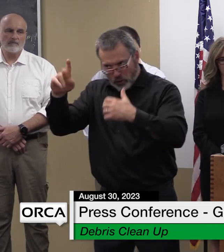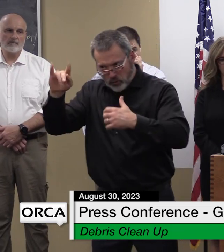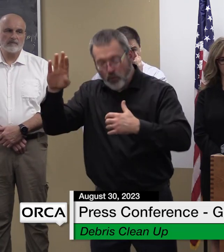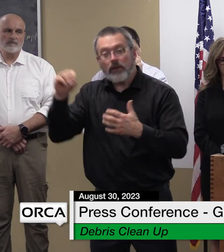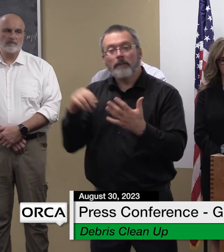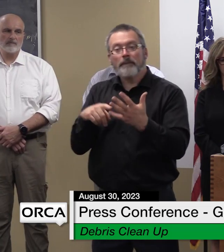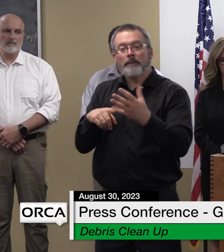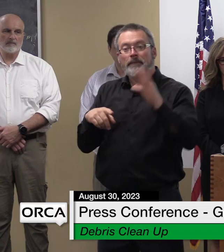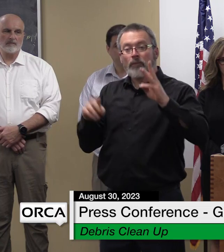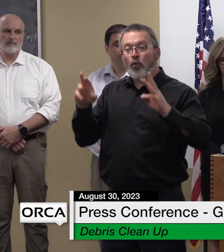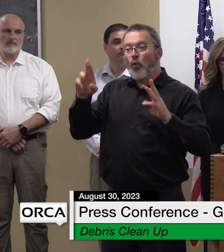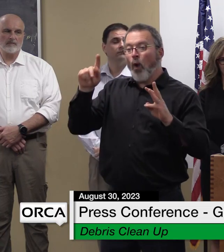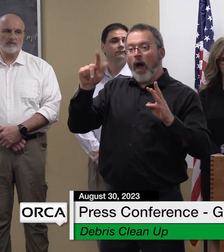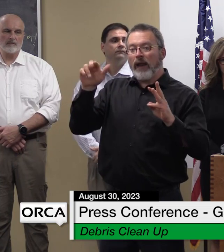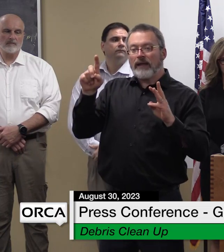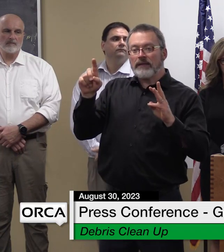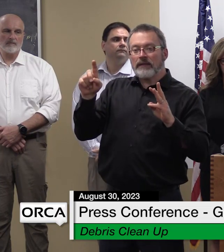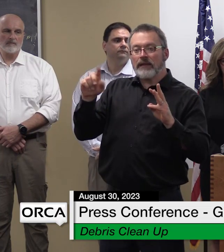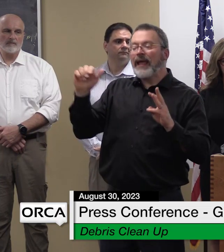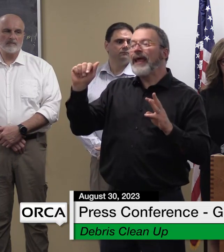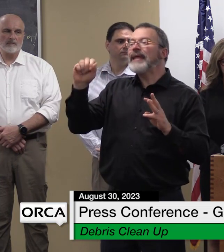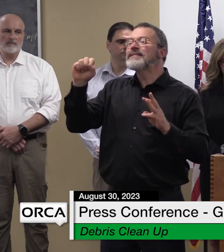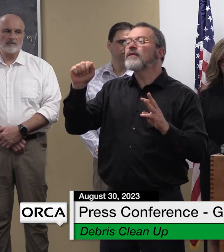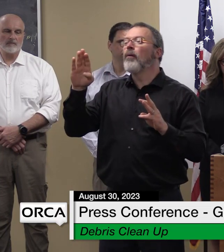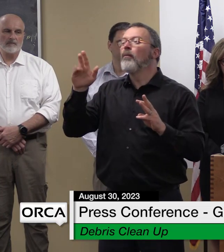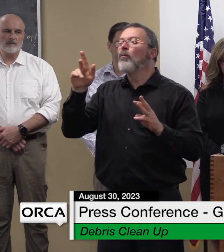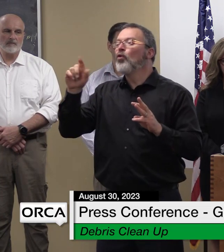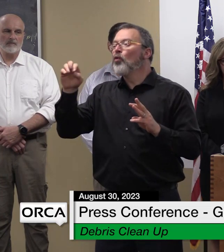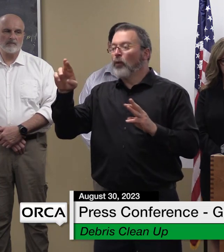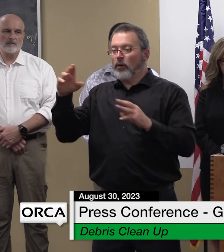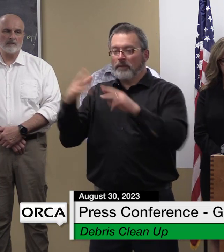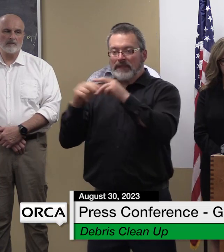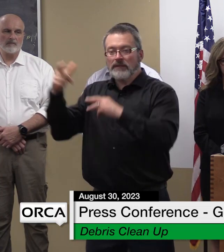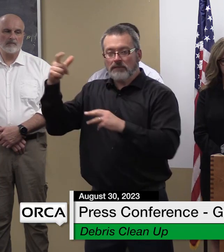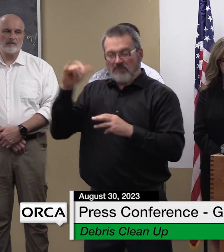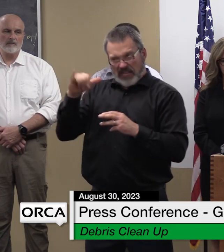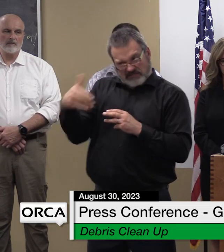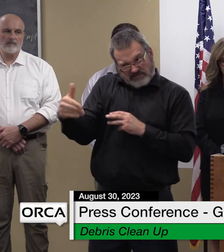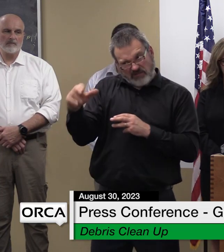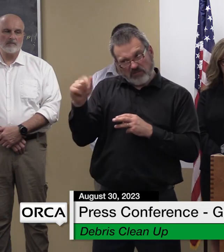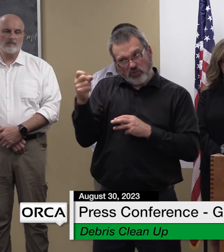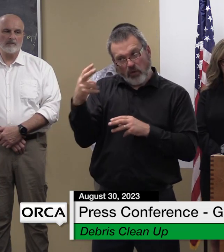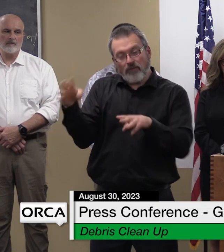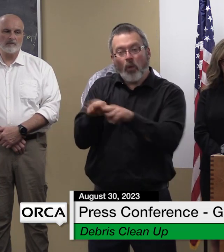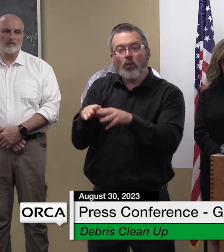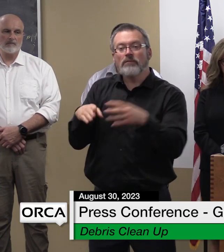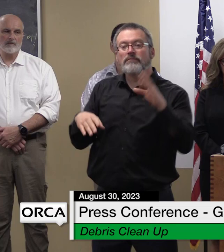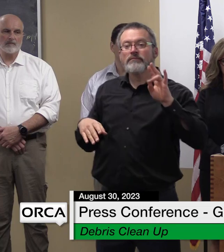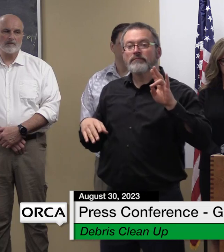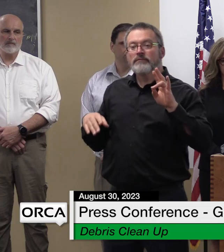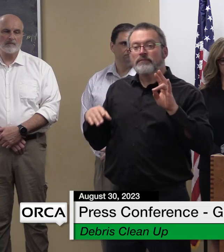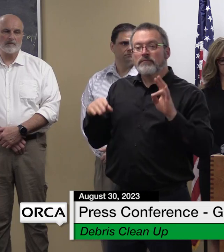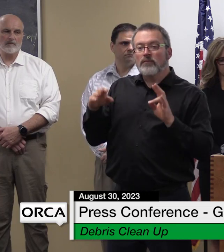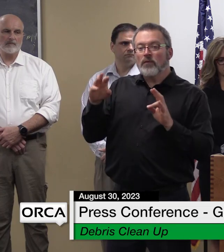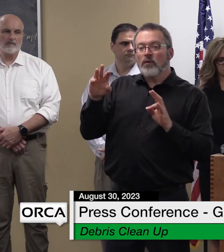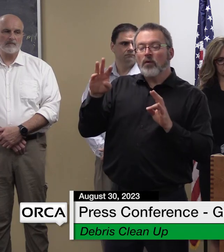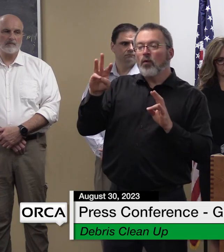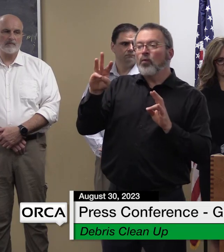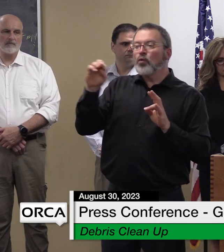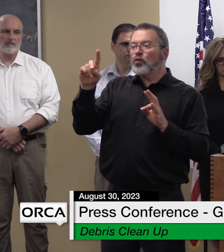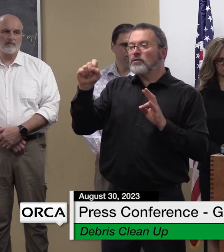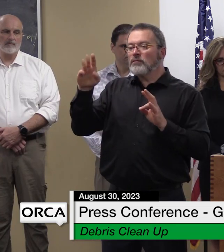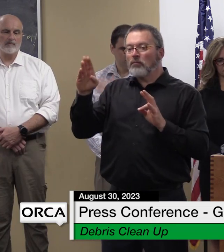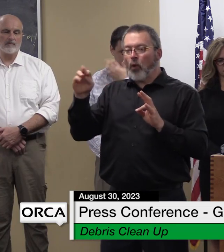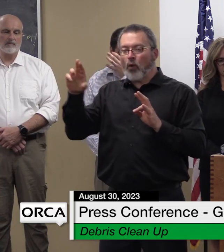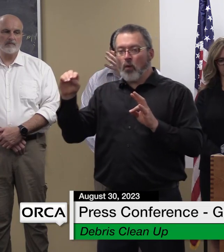Rutland. That one closes on the 1st of September. We have one at the Wardsboro Town Hall, the Vermont College of Fine Arts